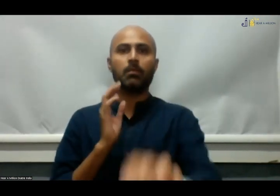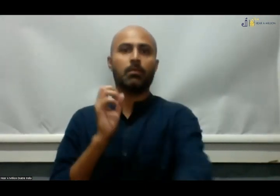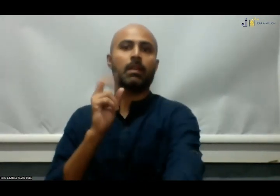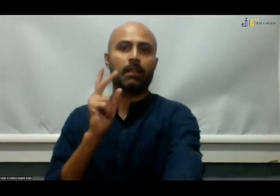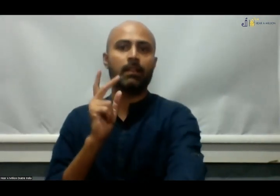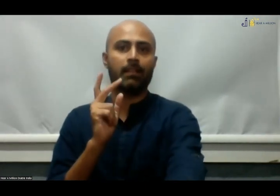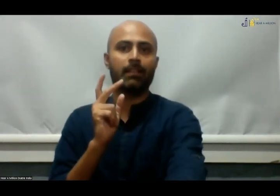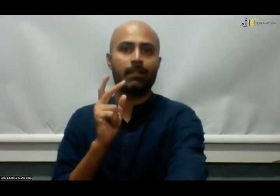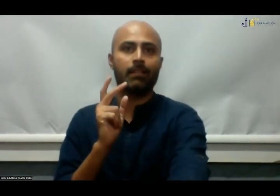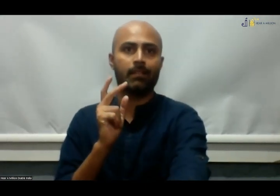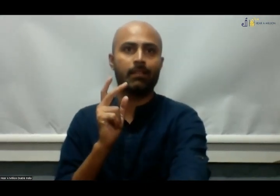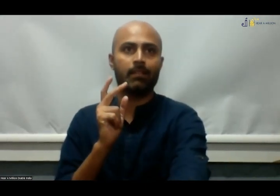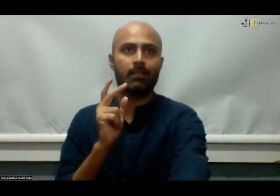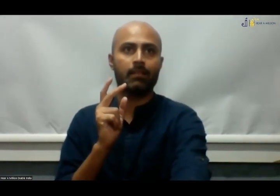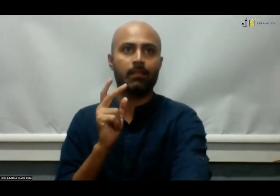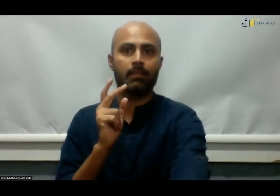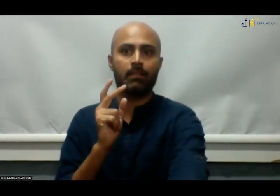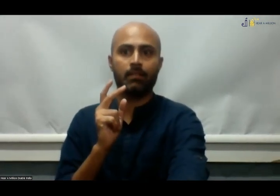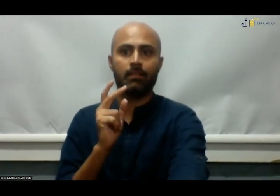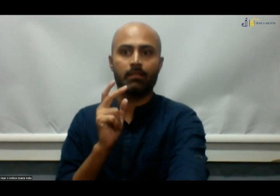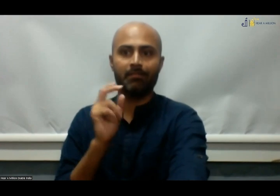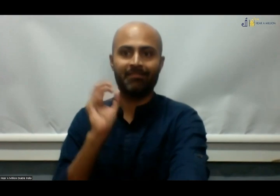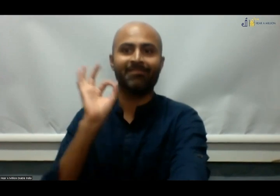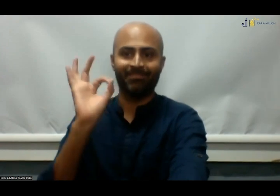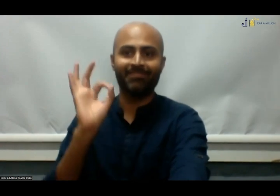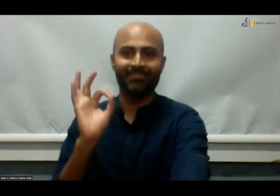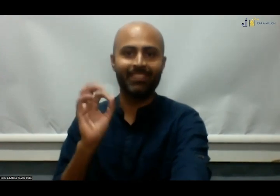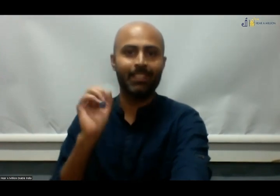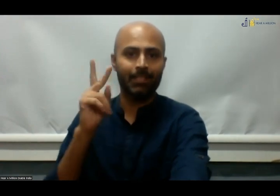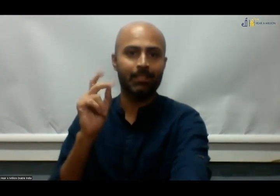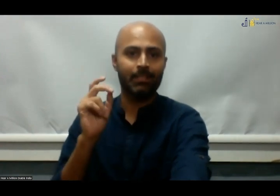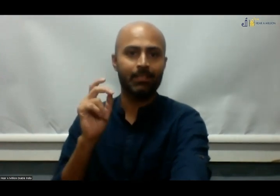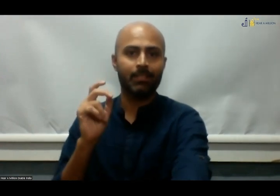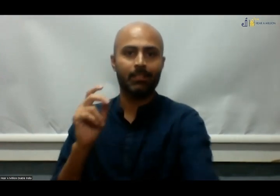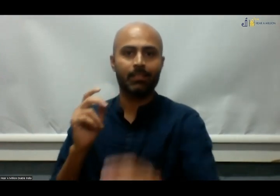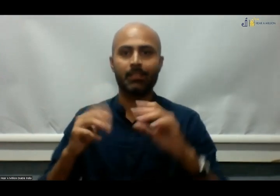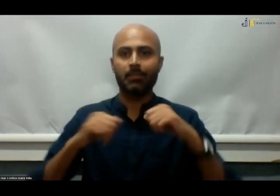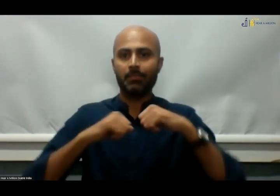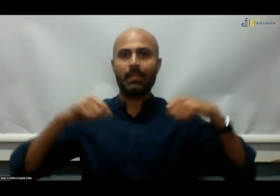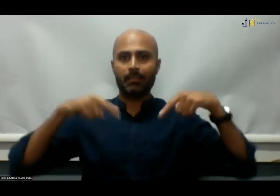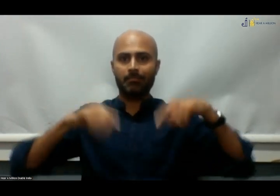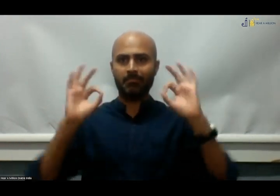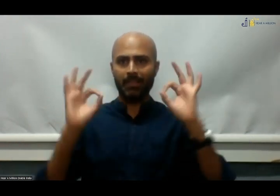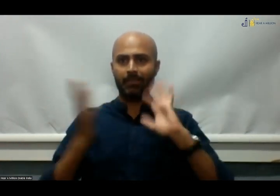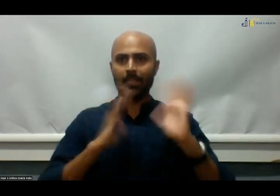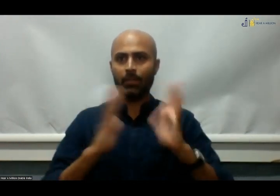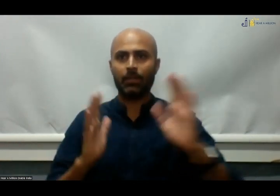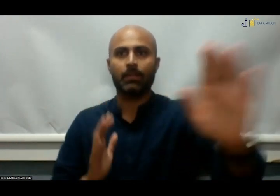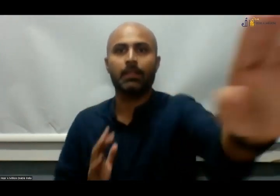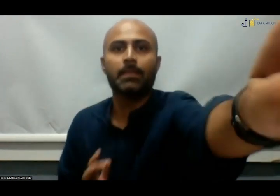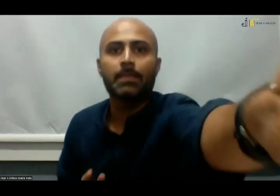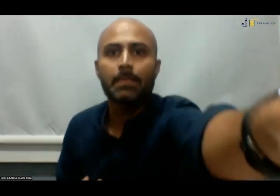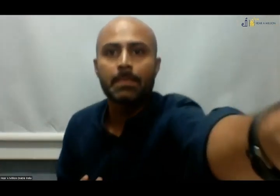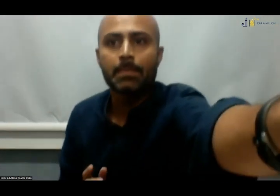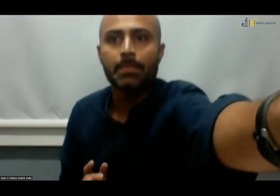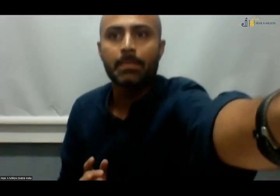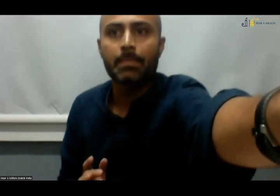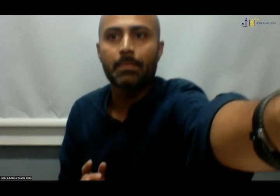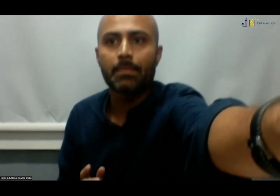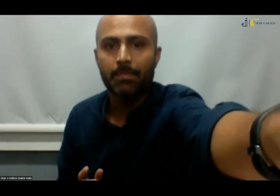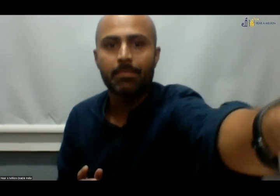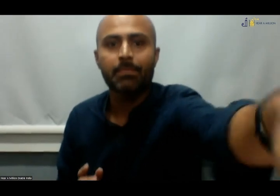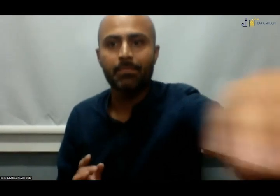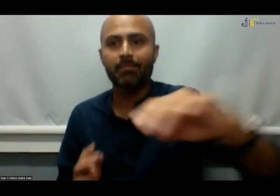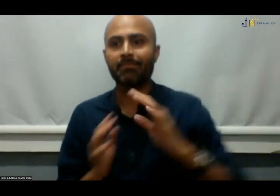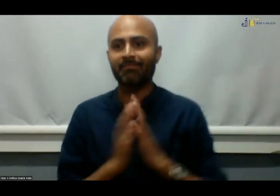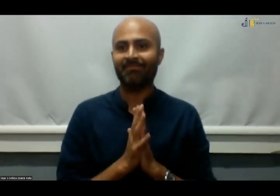Is my signing space is okay? Okay, I will keep my laptop away from me. Okay. I think it's a good